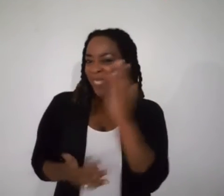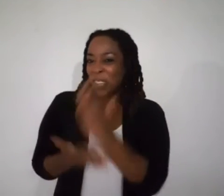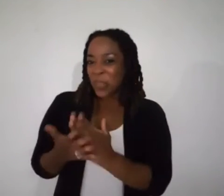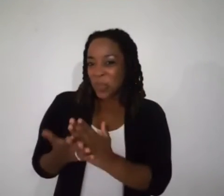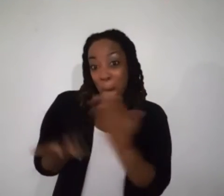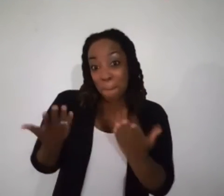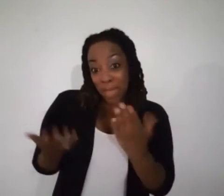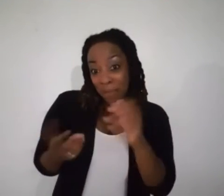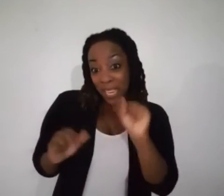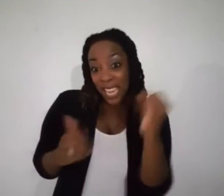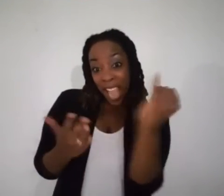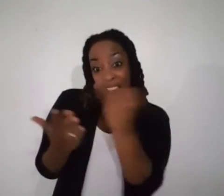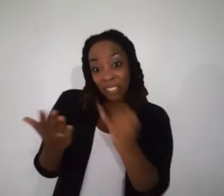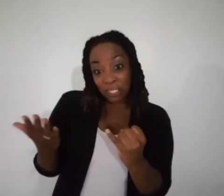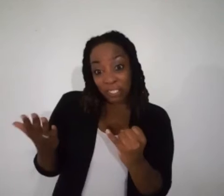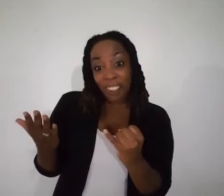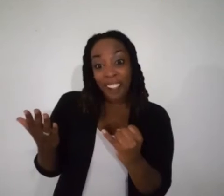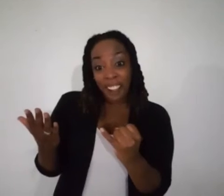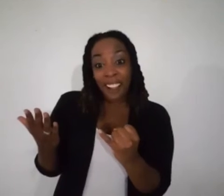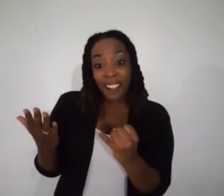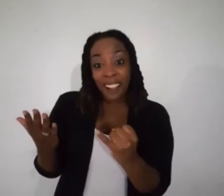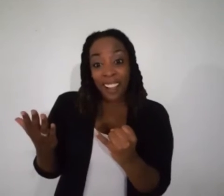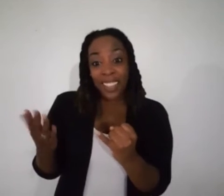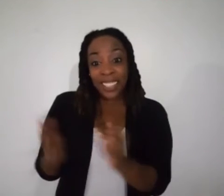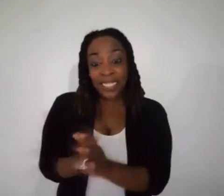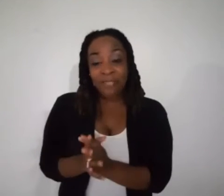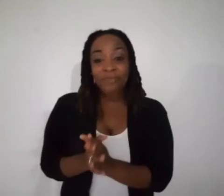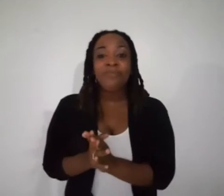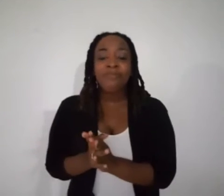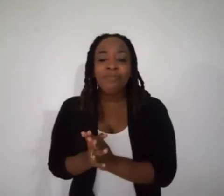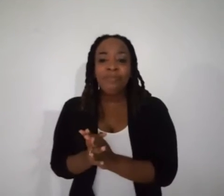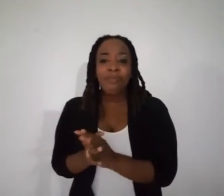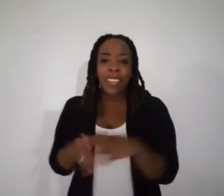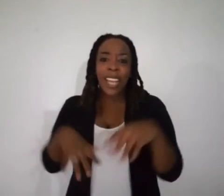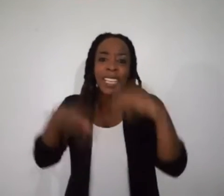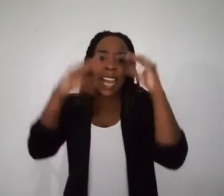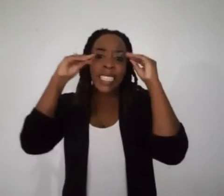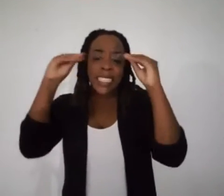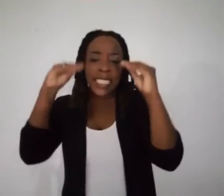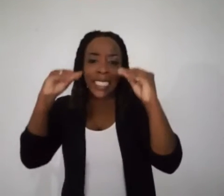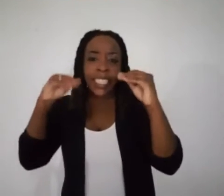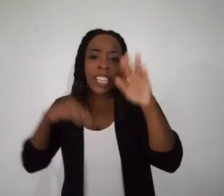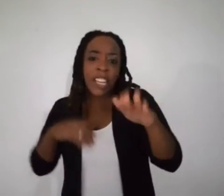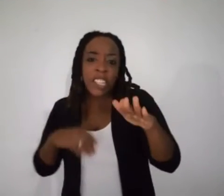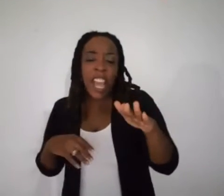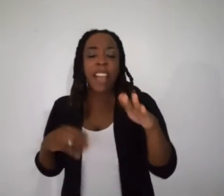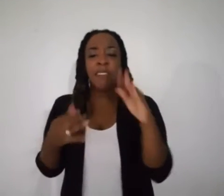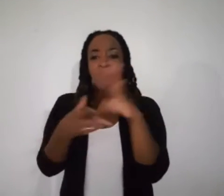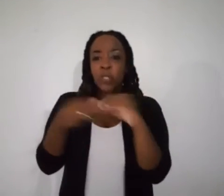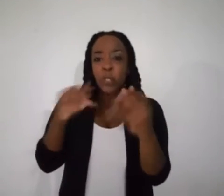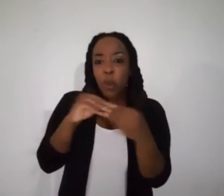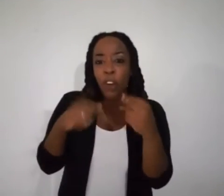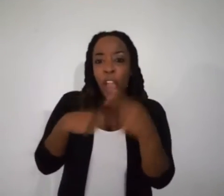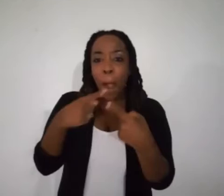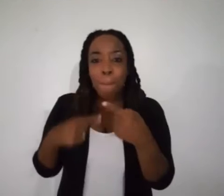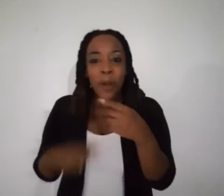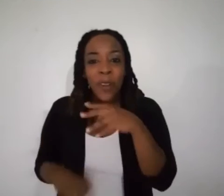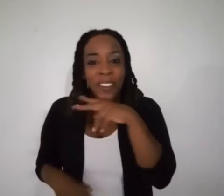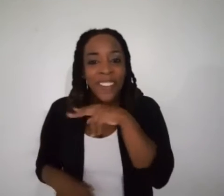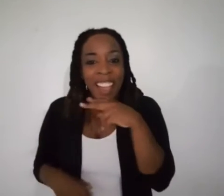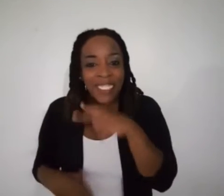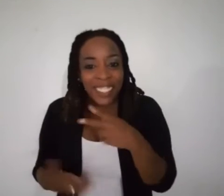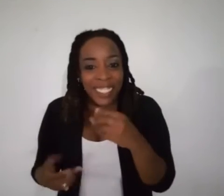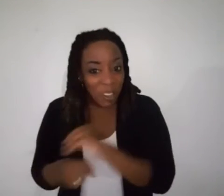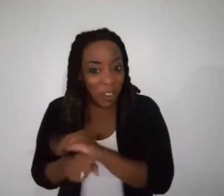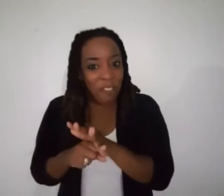can use pictures and teach your child this story about the virus, about how it makes people sick, and